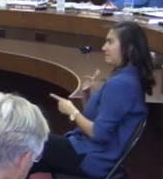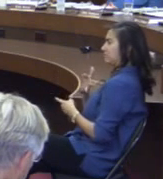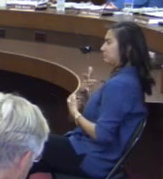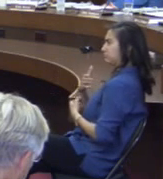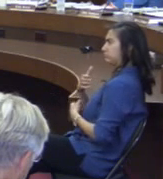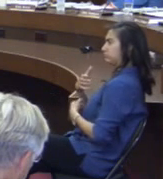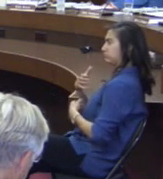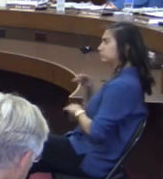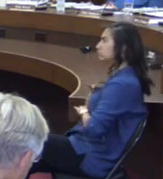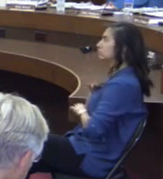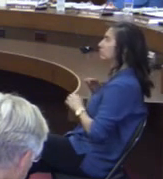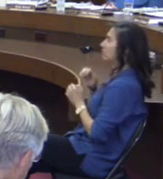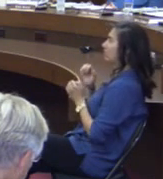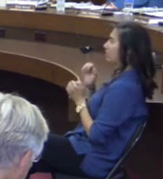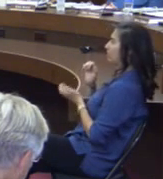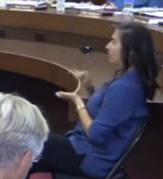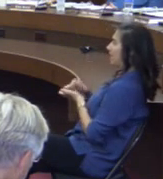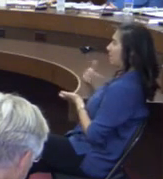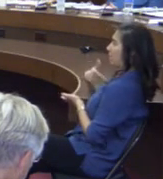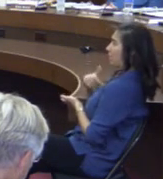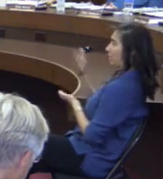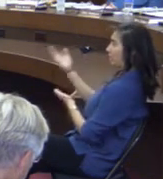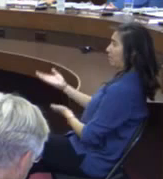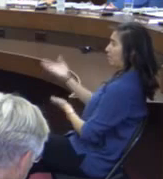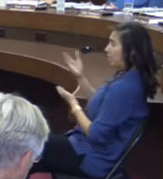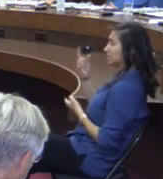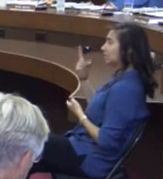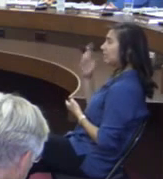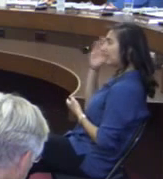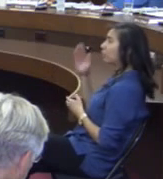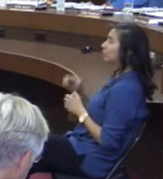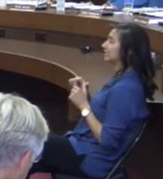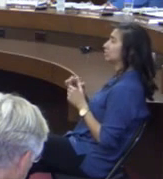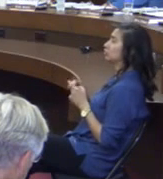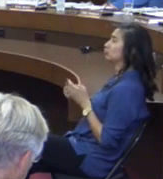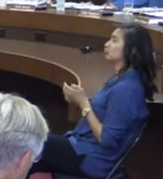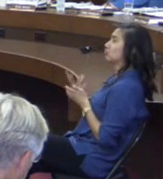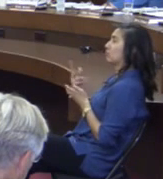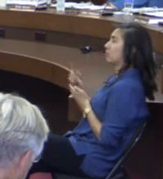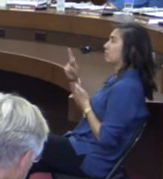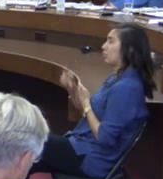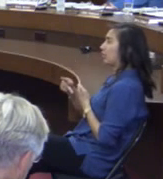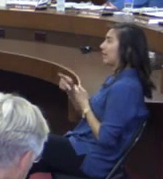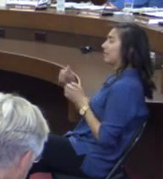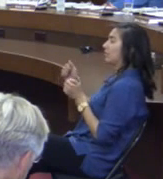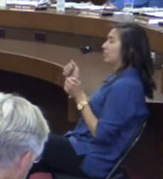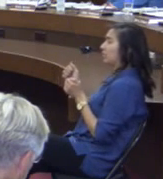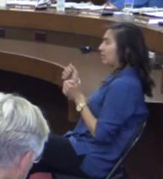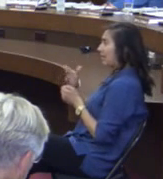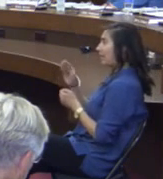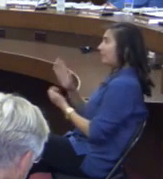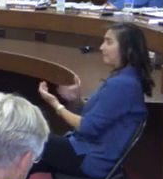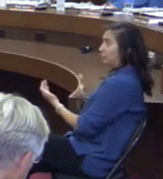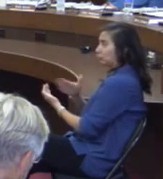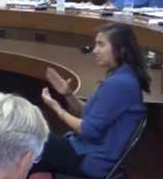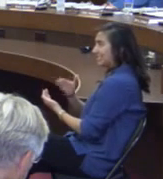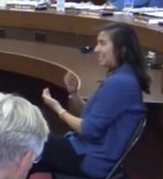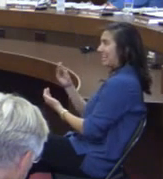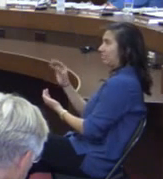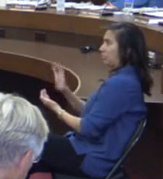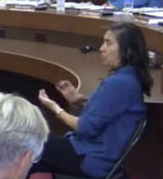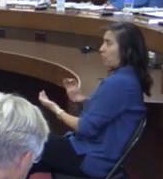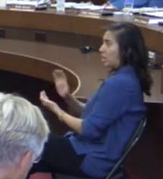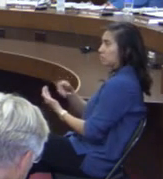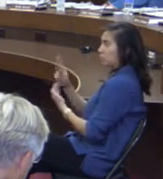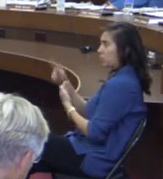we are bringing in somebody who's going to continue to grow the program of the music program and the choir